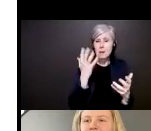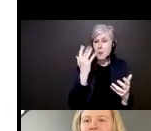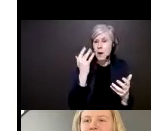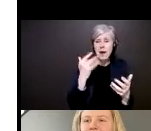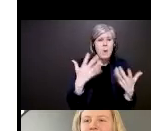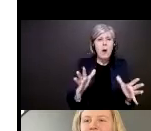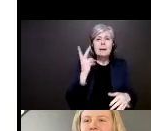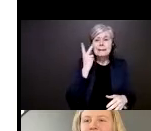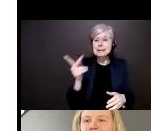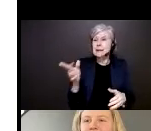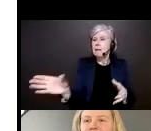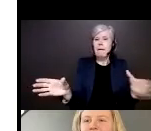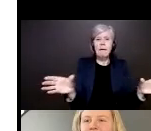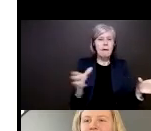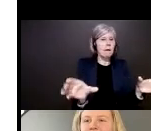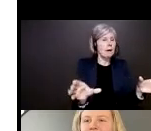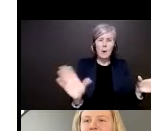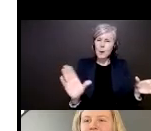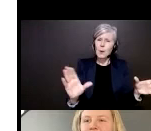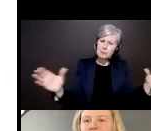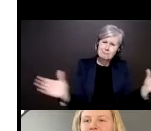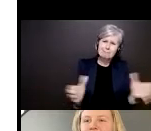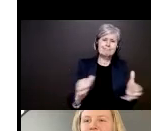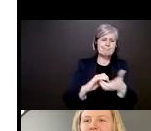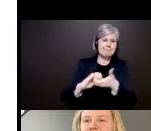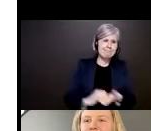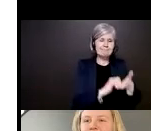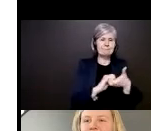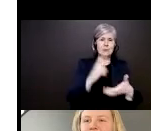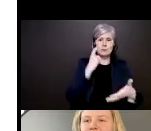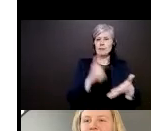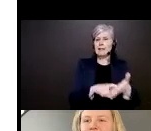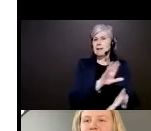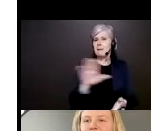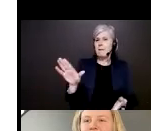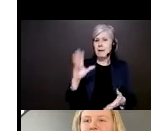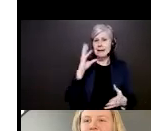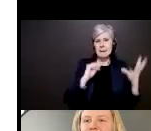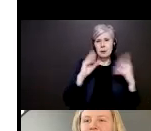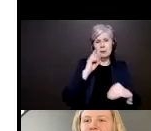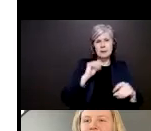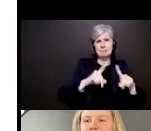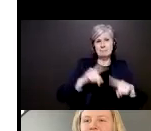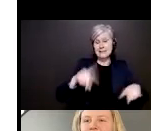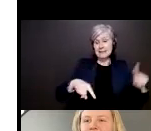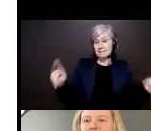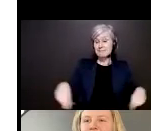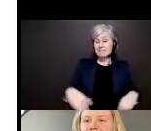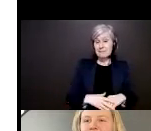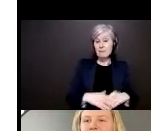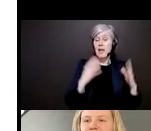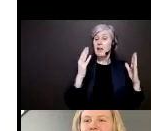course, appreciating distinct experience. And for government, we want to engage government as partners in